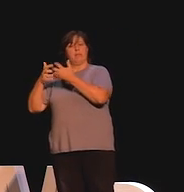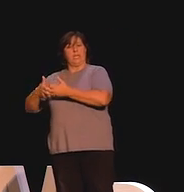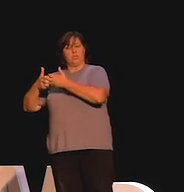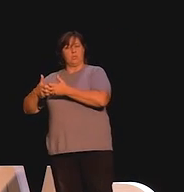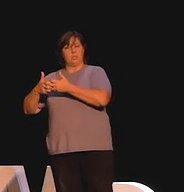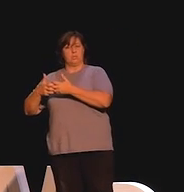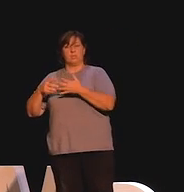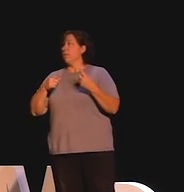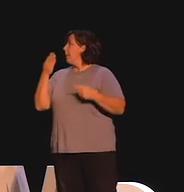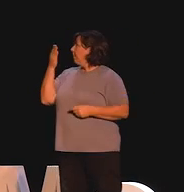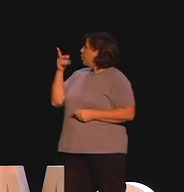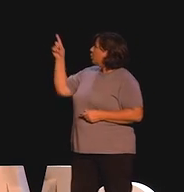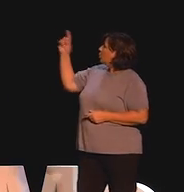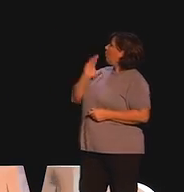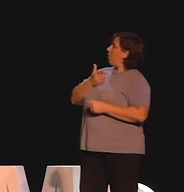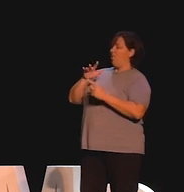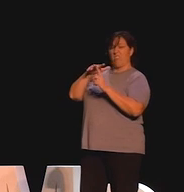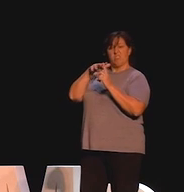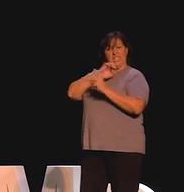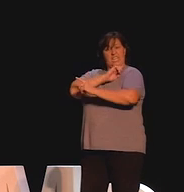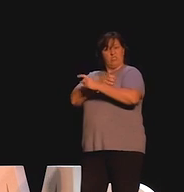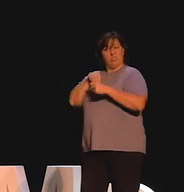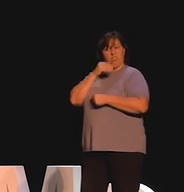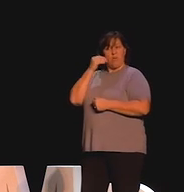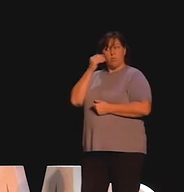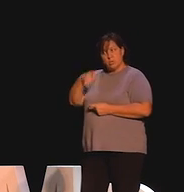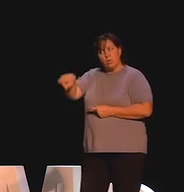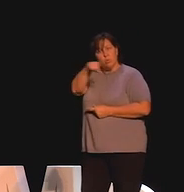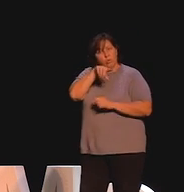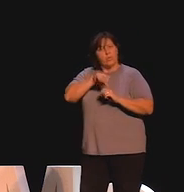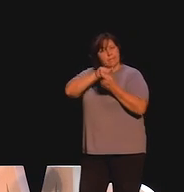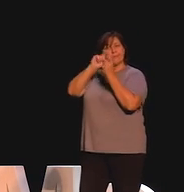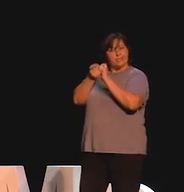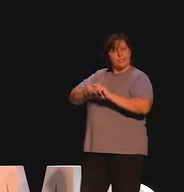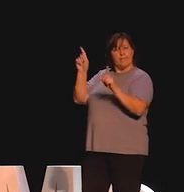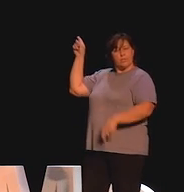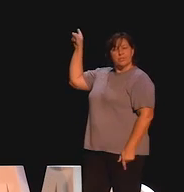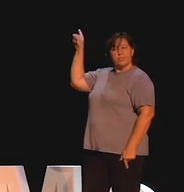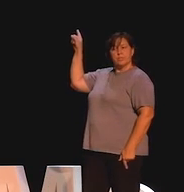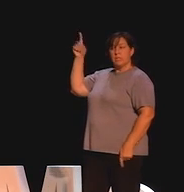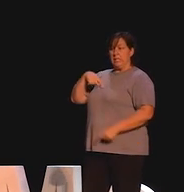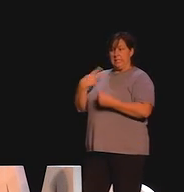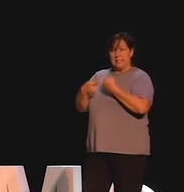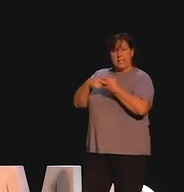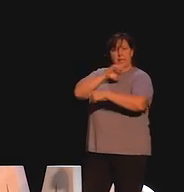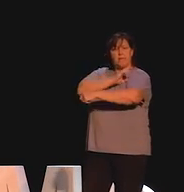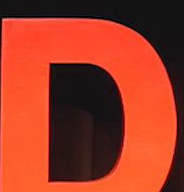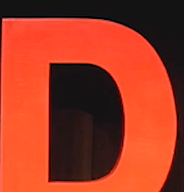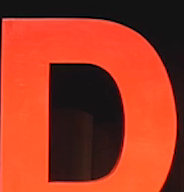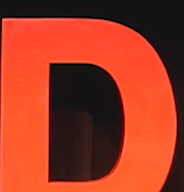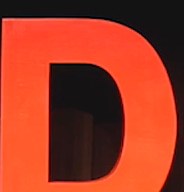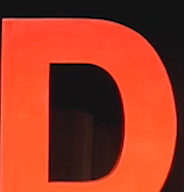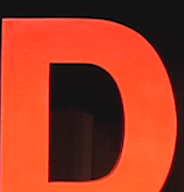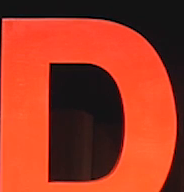the energy used in our homes. So you can actually make a big difference. The energy we save in our homes, just changing